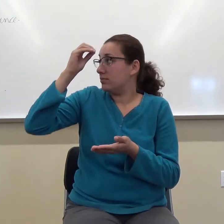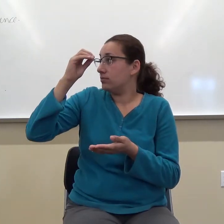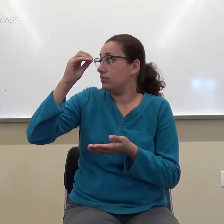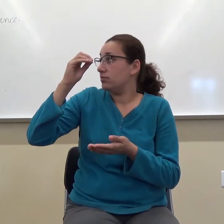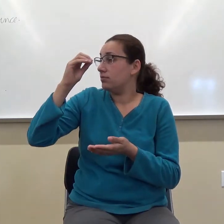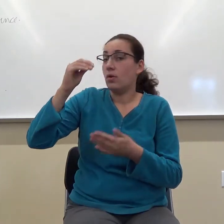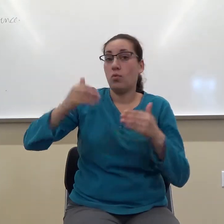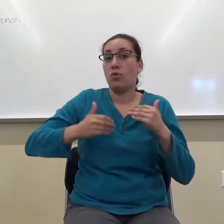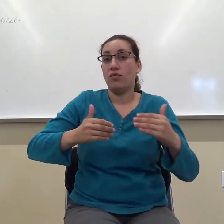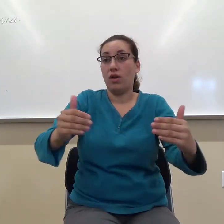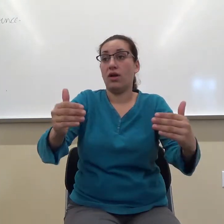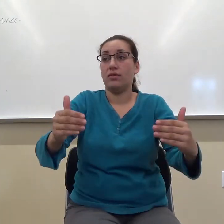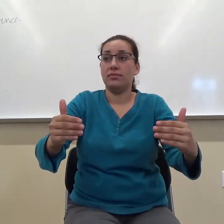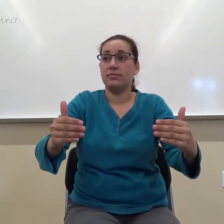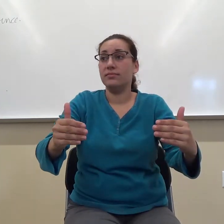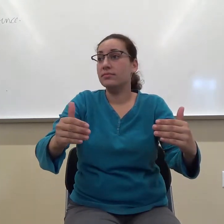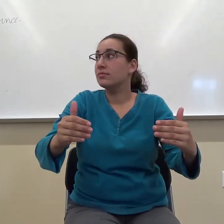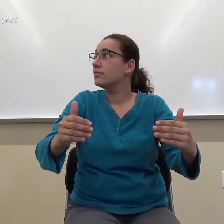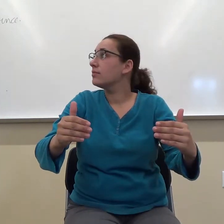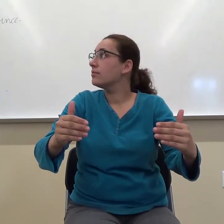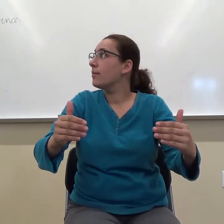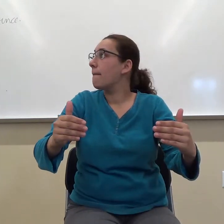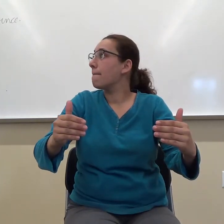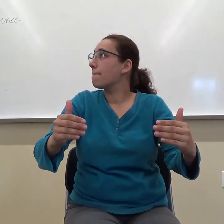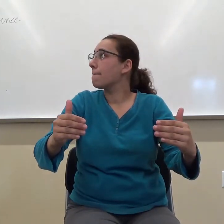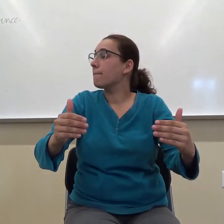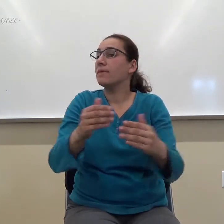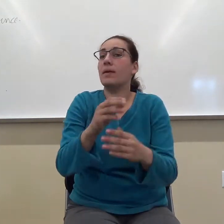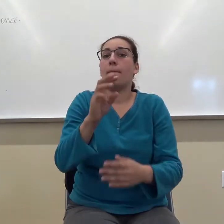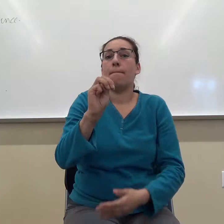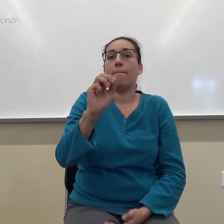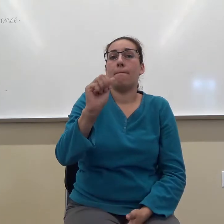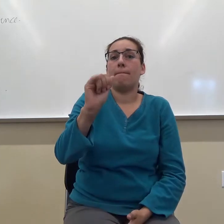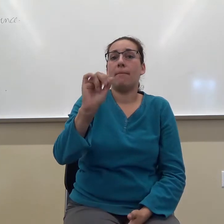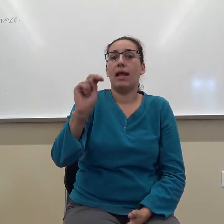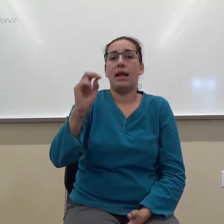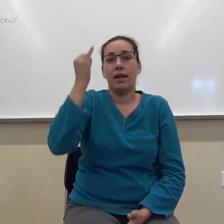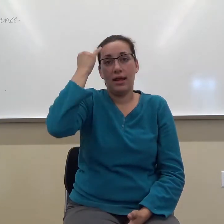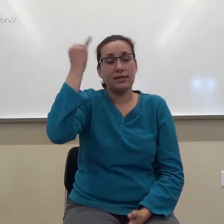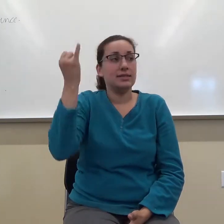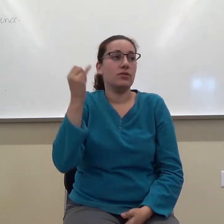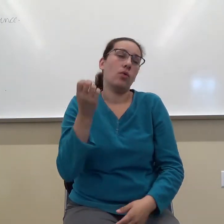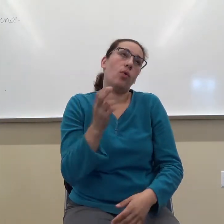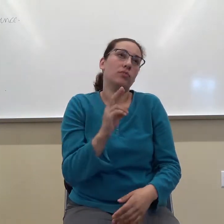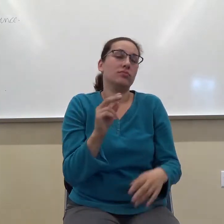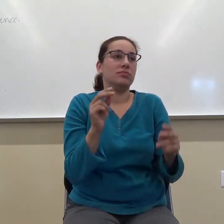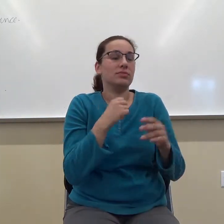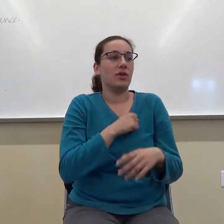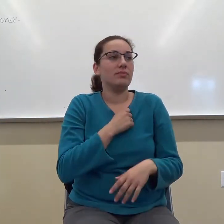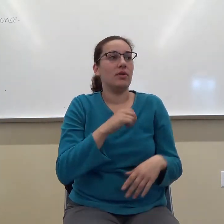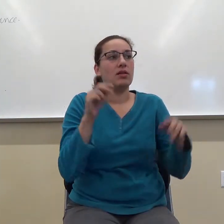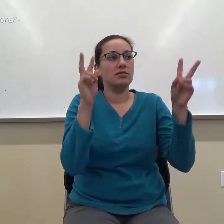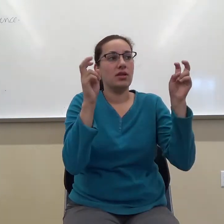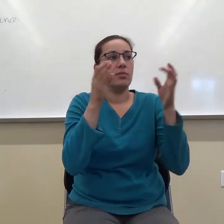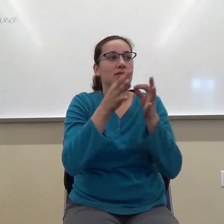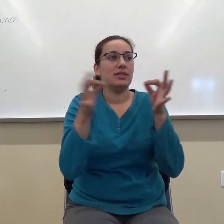move on to the main idea. Okay, the topic sentences. We're going to move on to this.